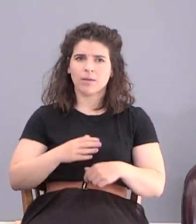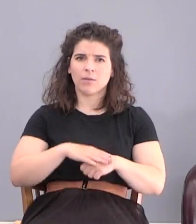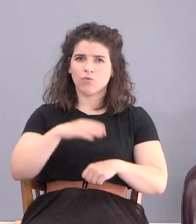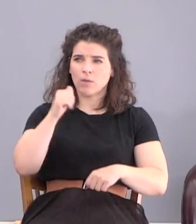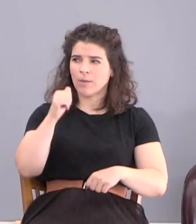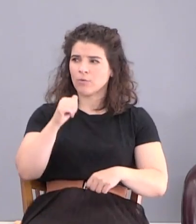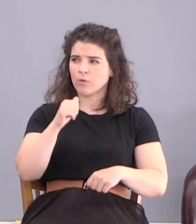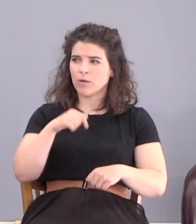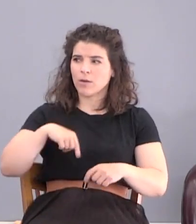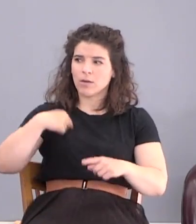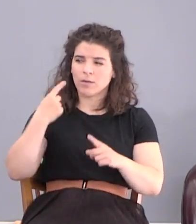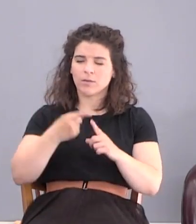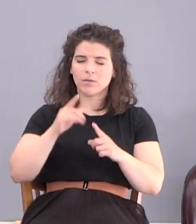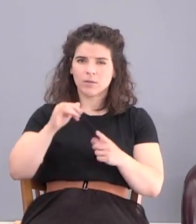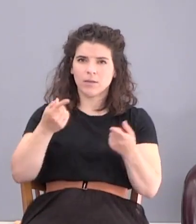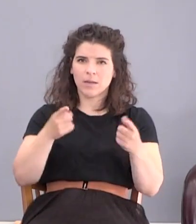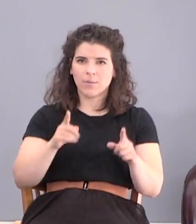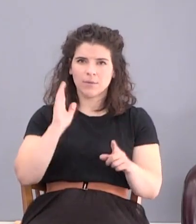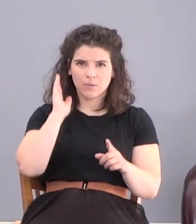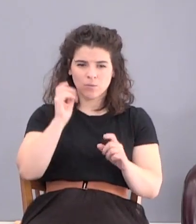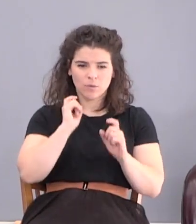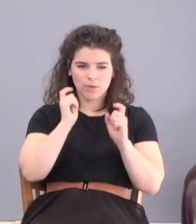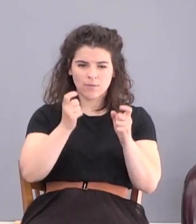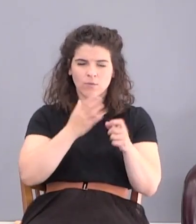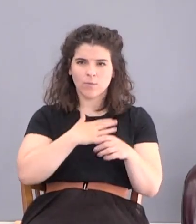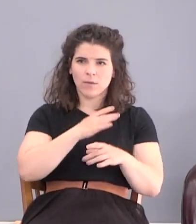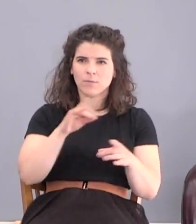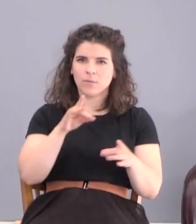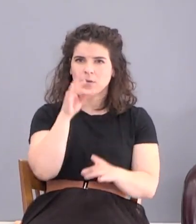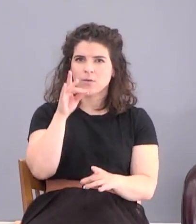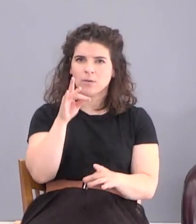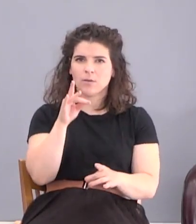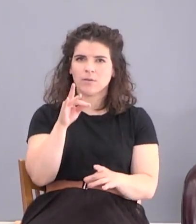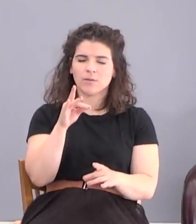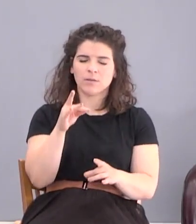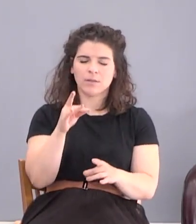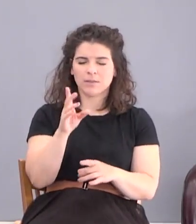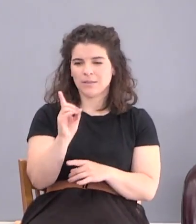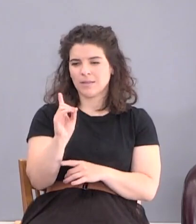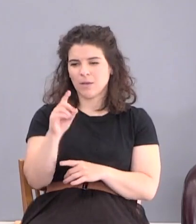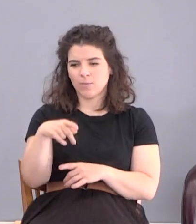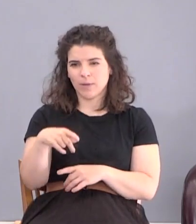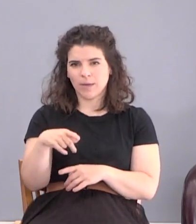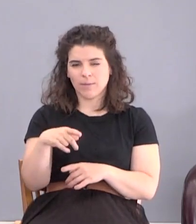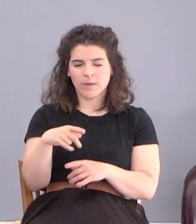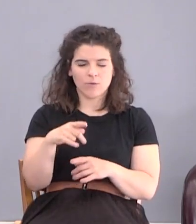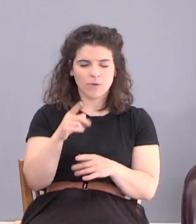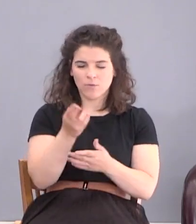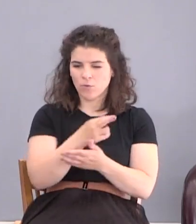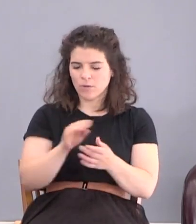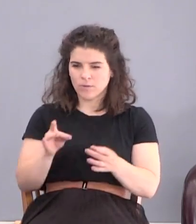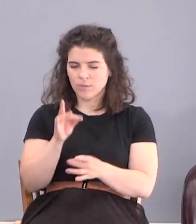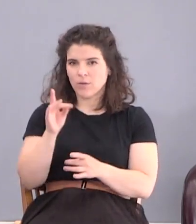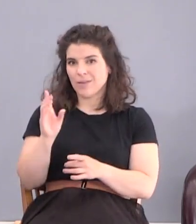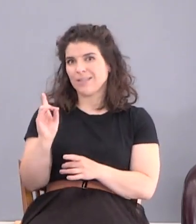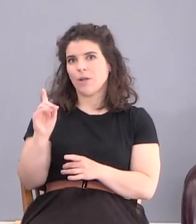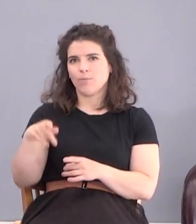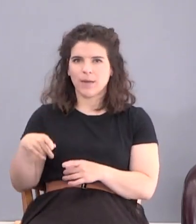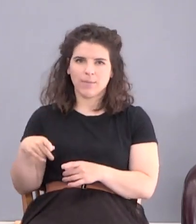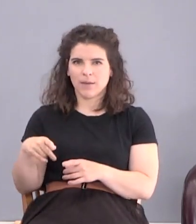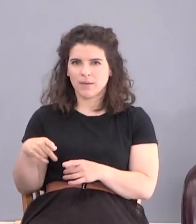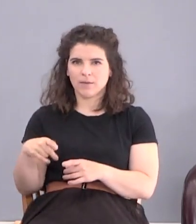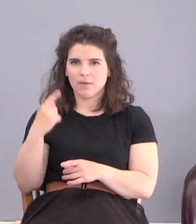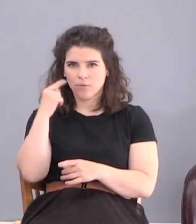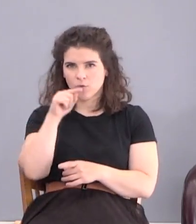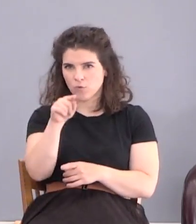that happens, I'm going to give you my Spirit. That's the earnest down payment. So you have the Holy Spirit in you as an earnest down payment, and